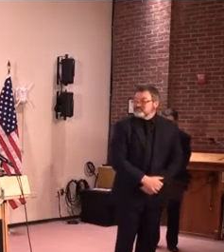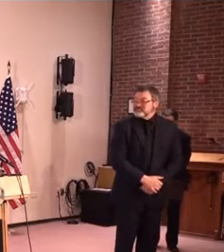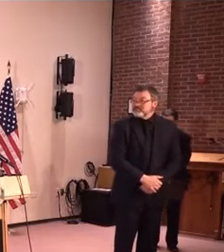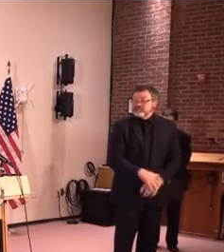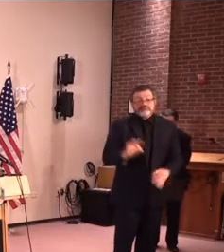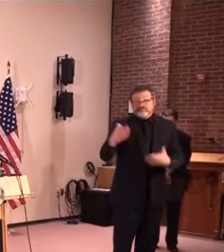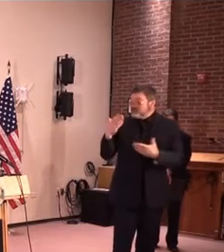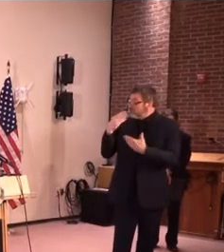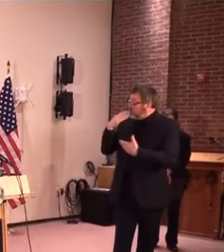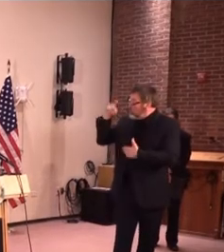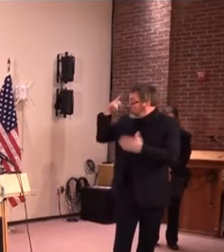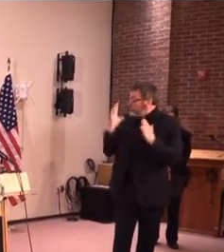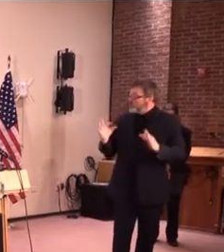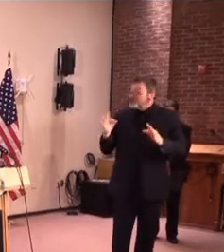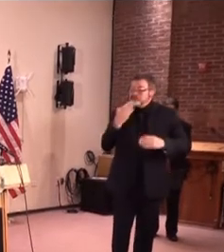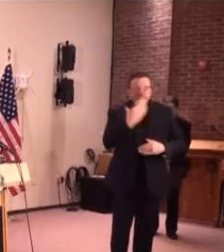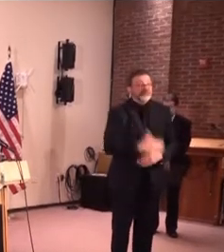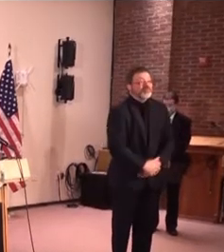Thank you, Governor.